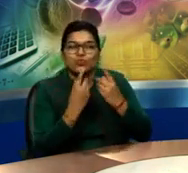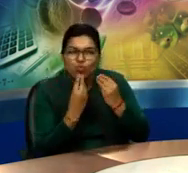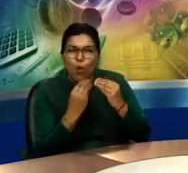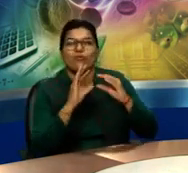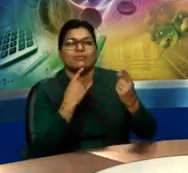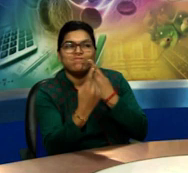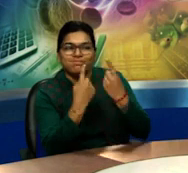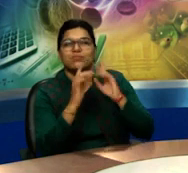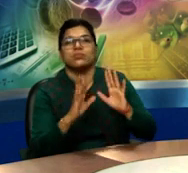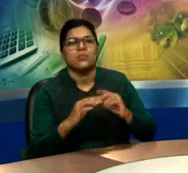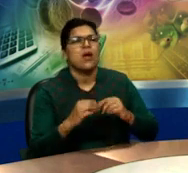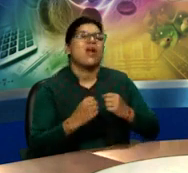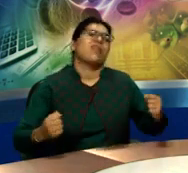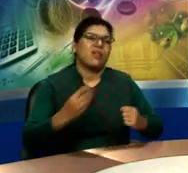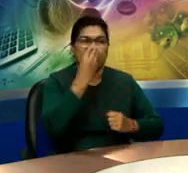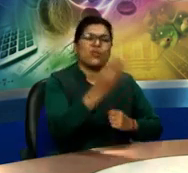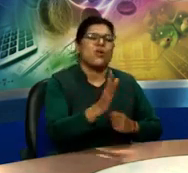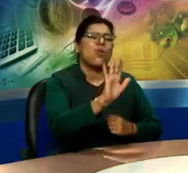be careful about the words we are speaking.